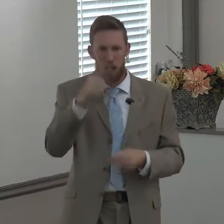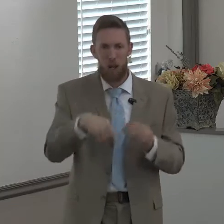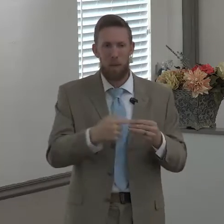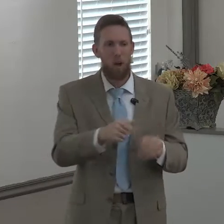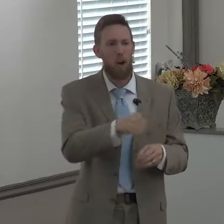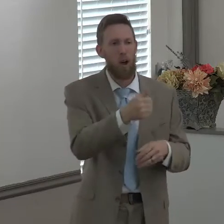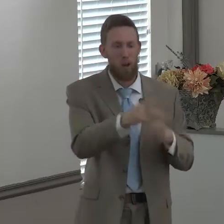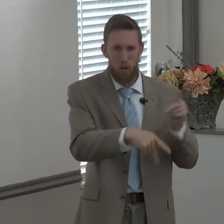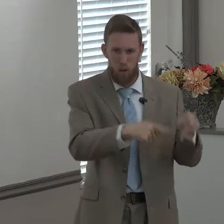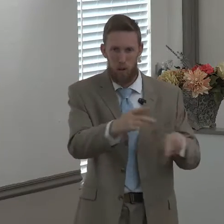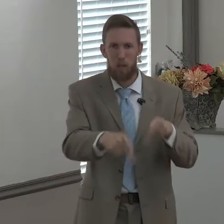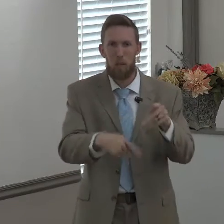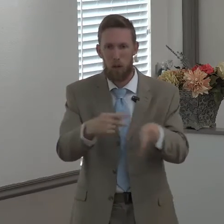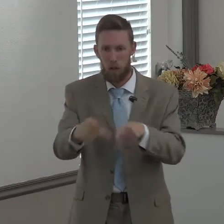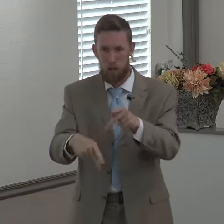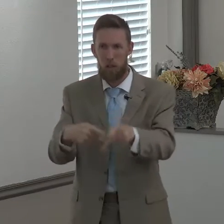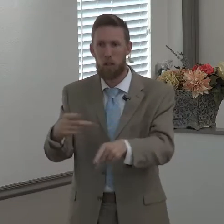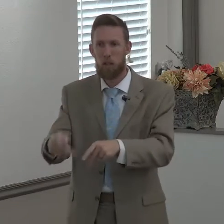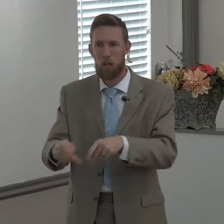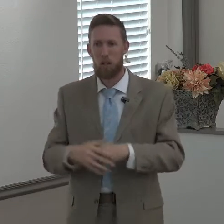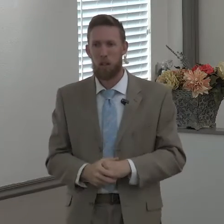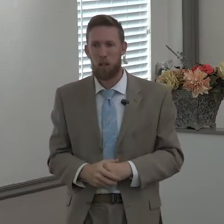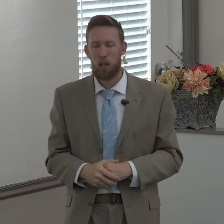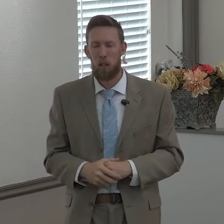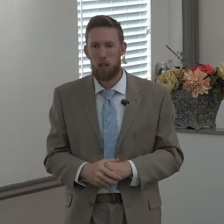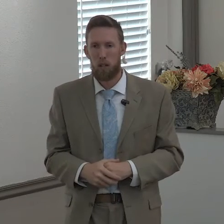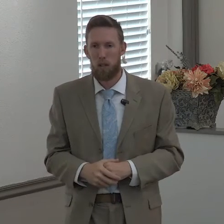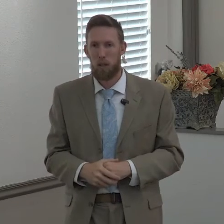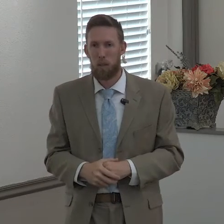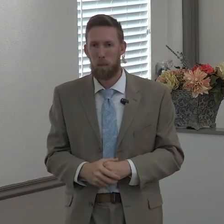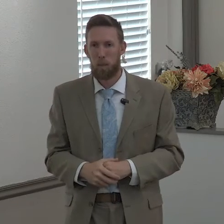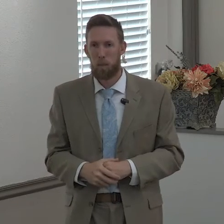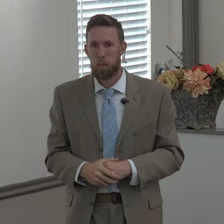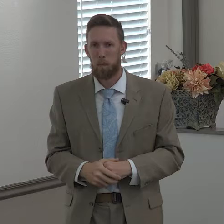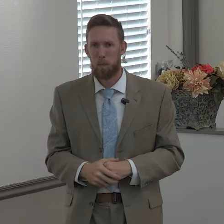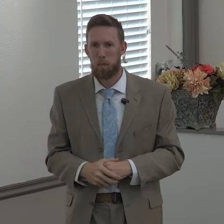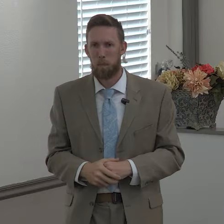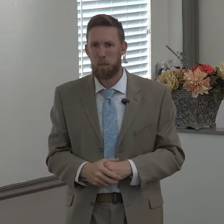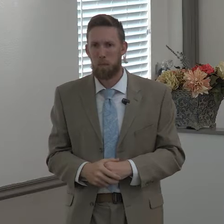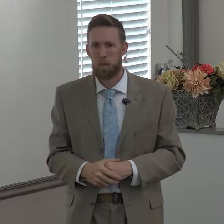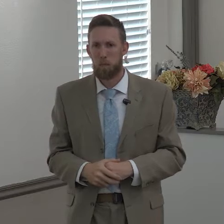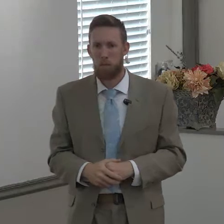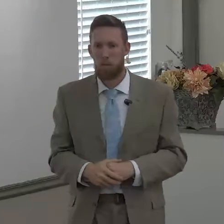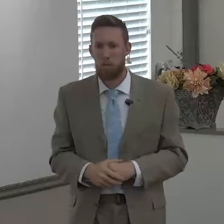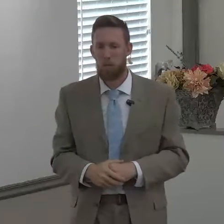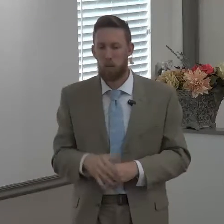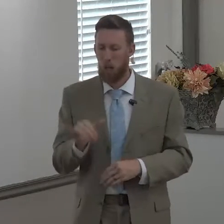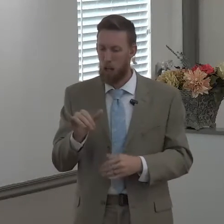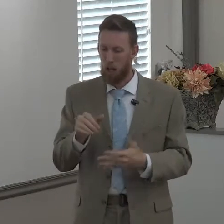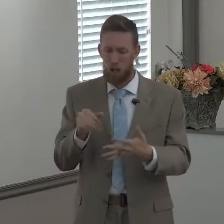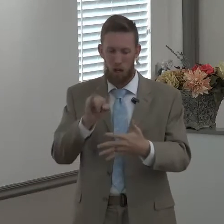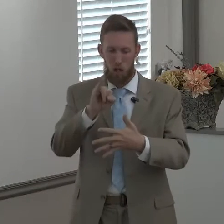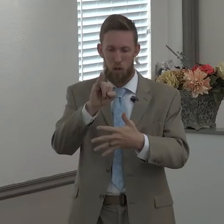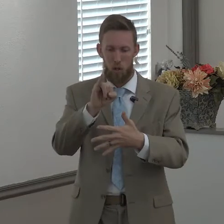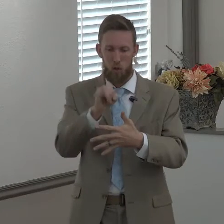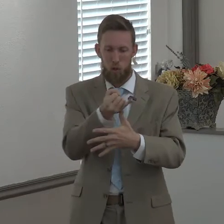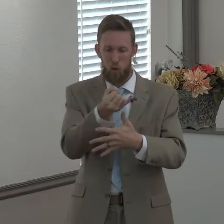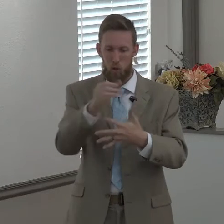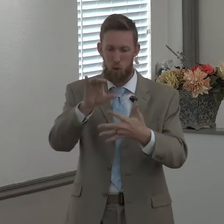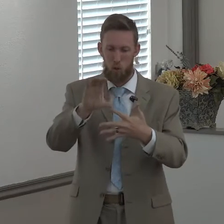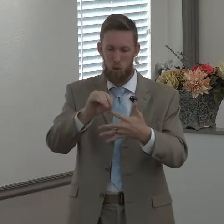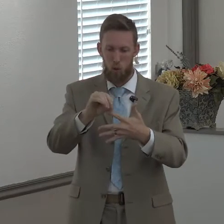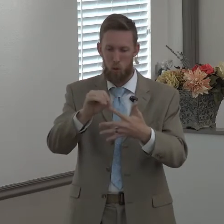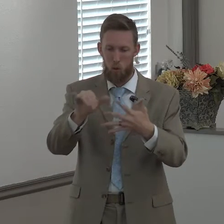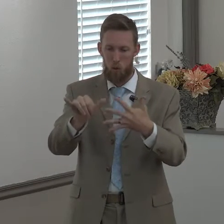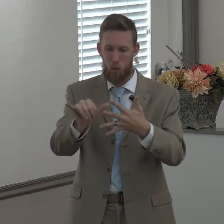sacrifice that is made for the good of others. It doesn't think of ourselves. It's always thinking about someone